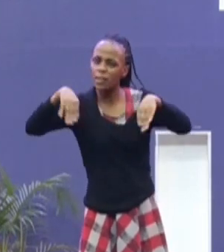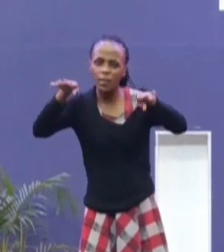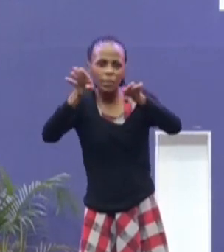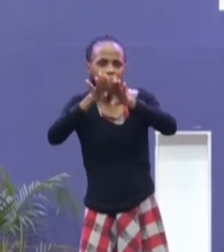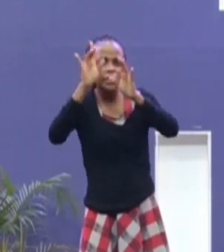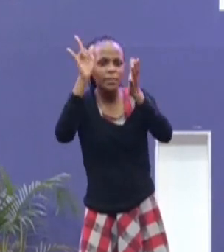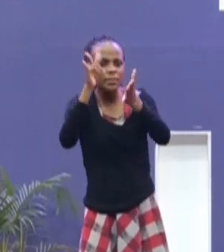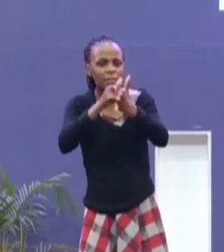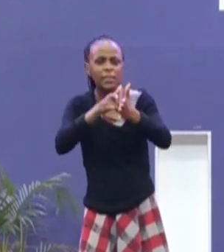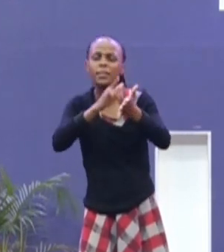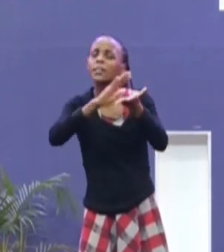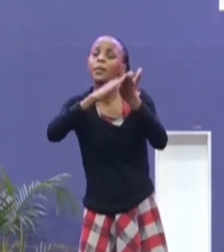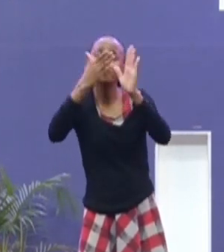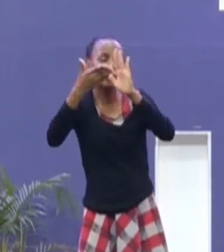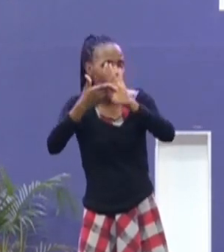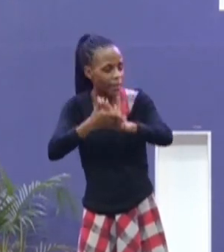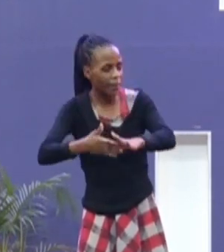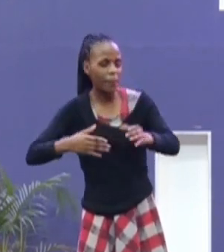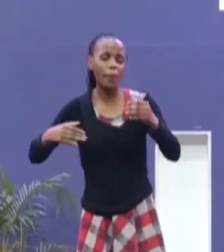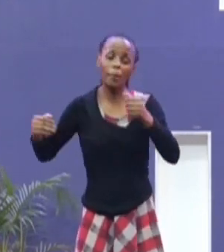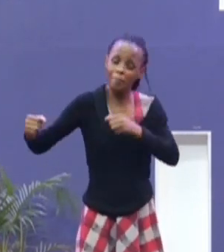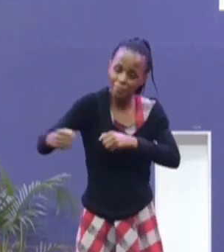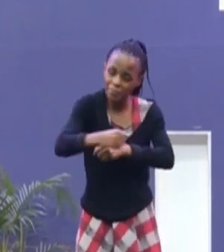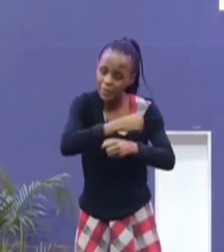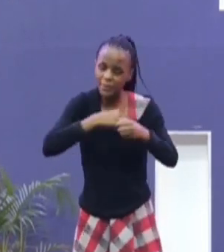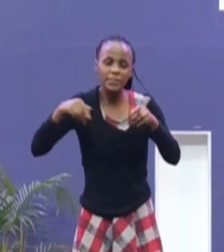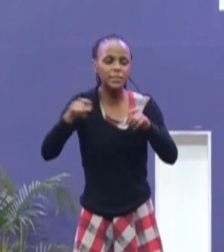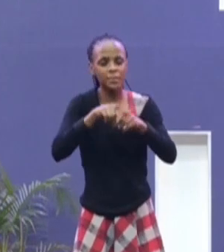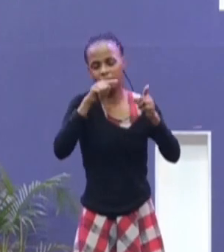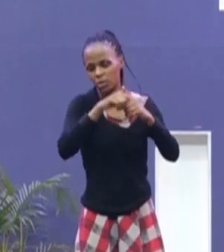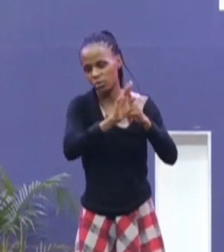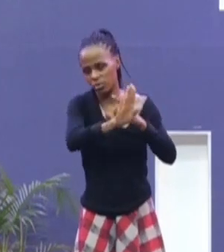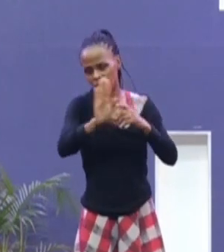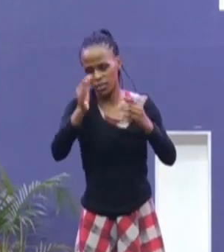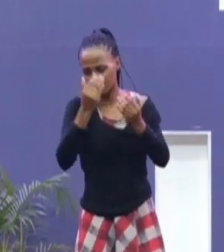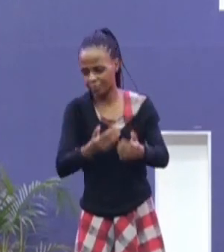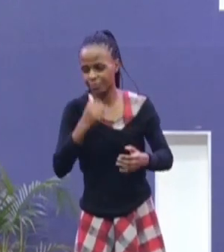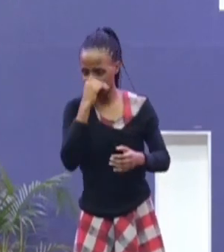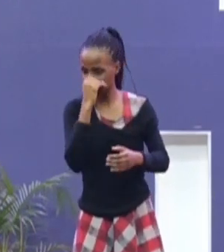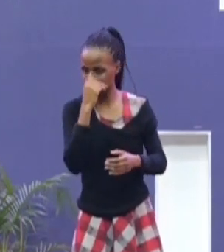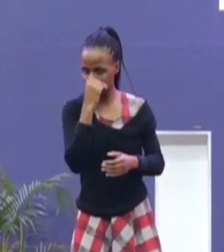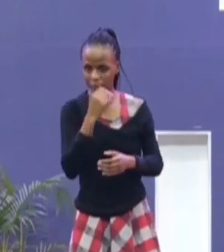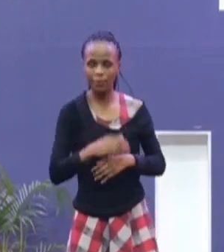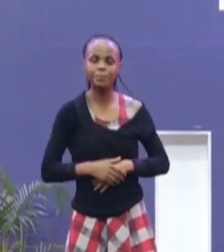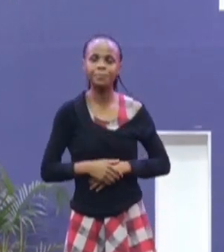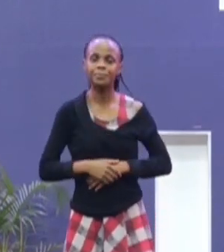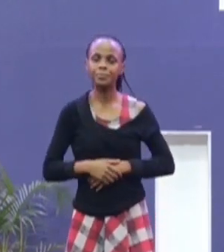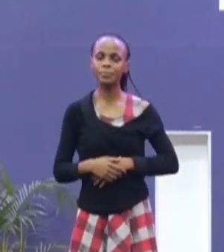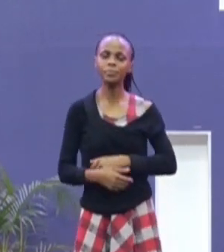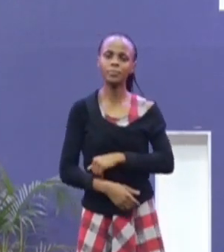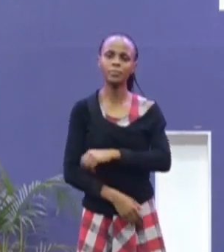became binding even to their very children. Era nga bakyabikkiriza ne bakola endagaano oboolyawo ezikyasiba n'abaana